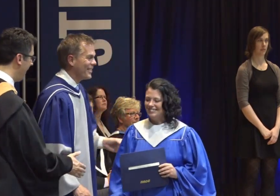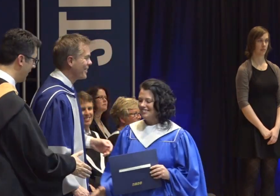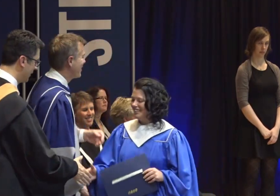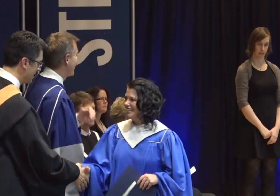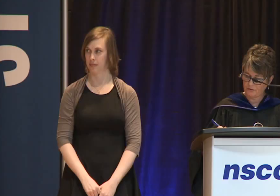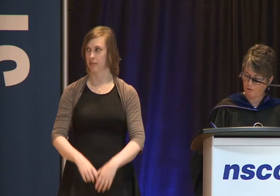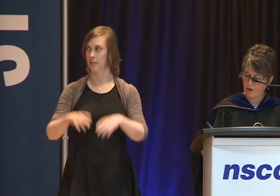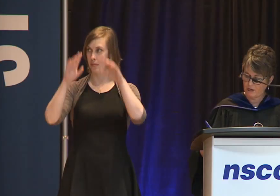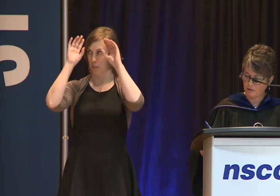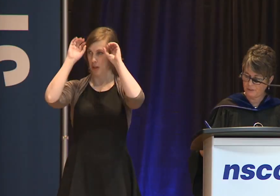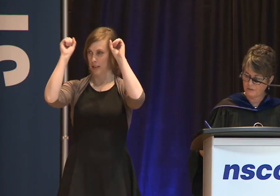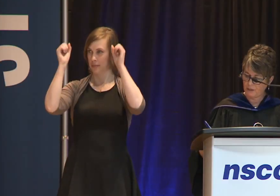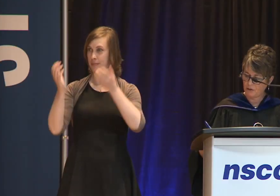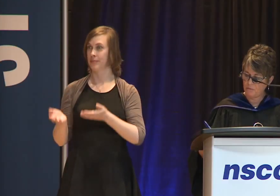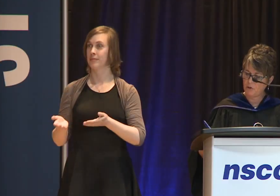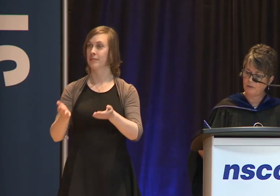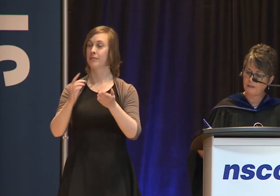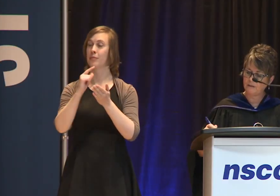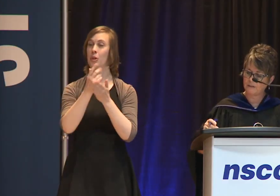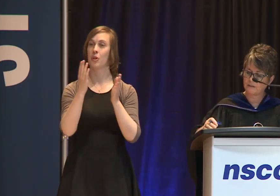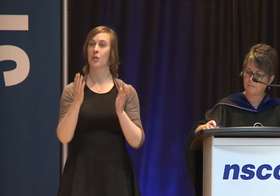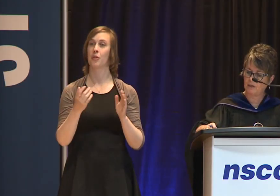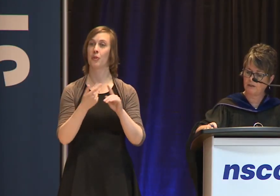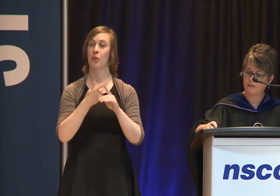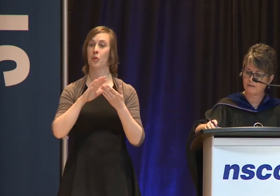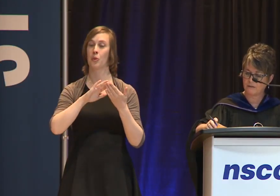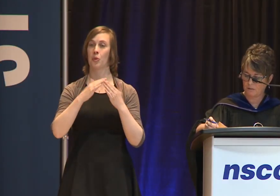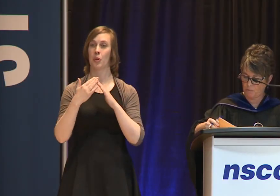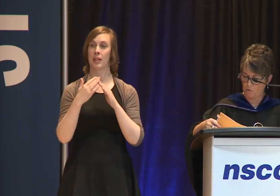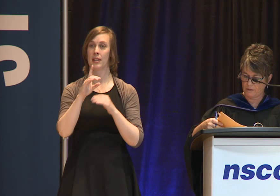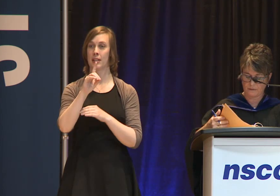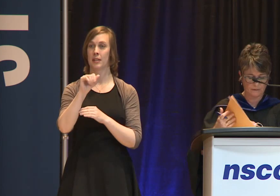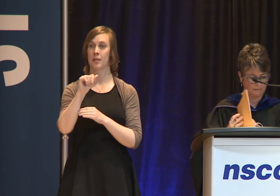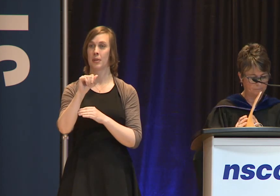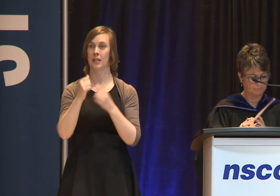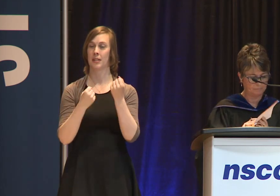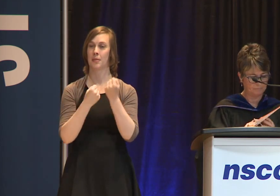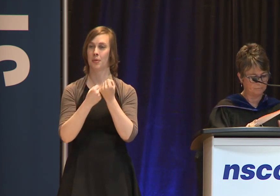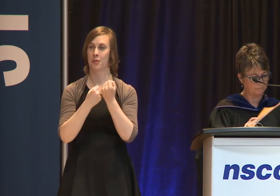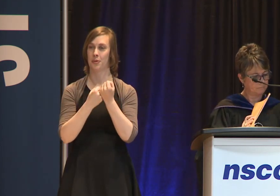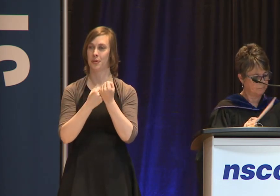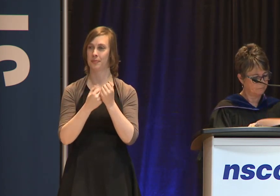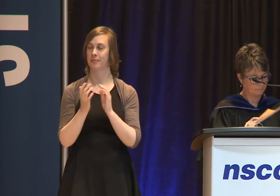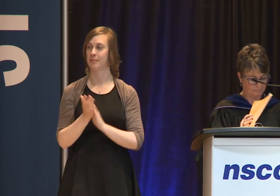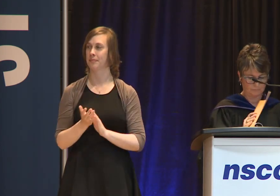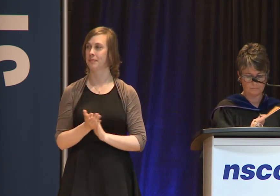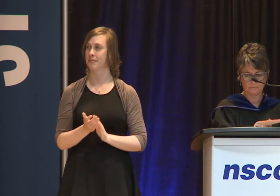Mr. President, the graduates in Community Disabilities Supports.